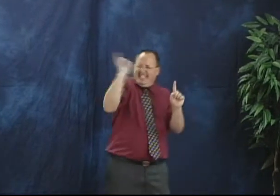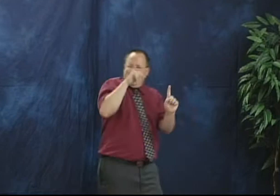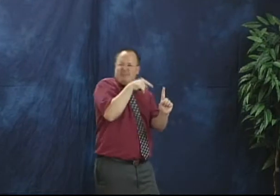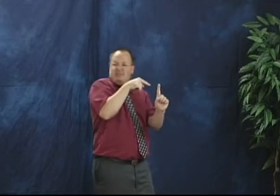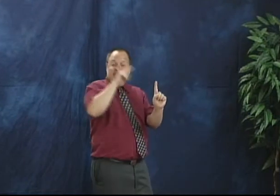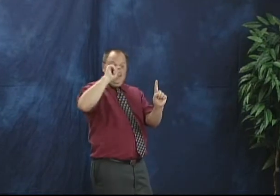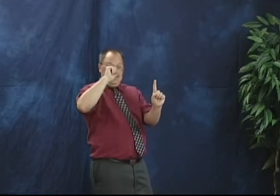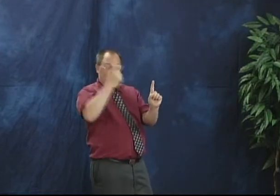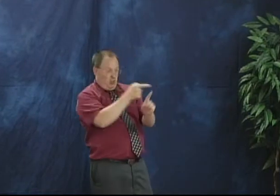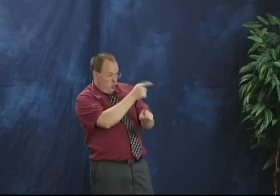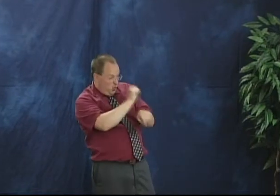of society.